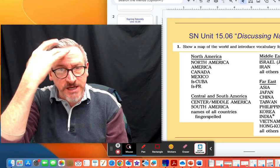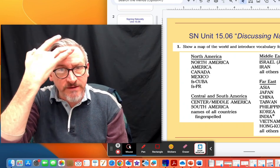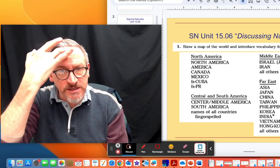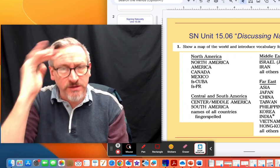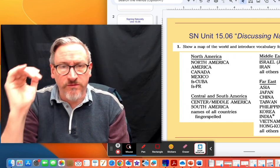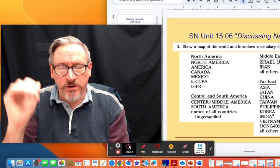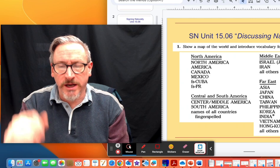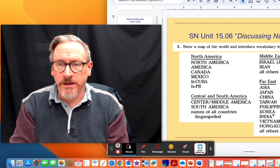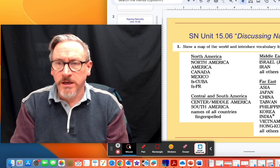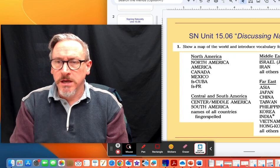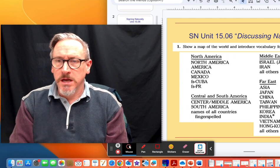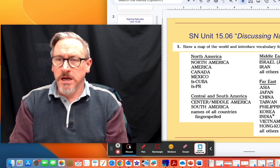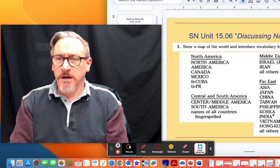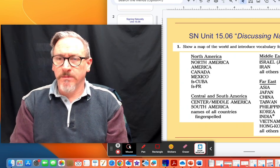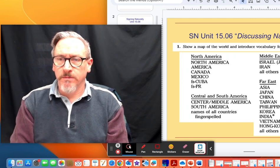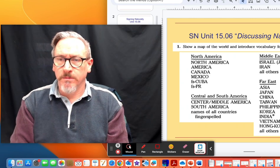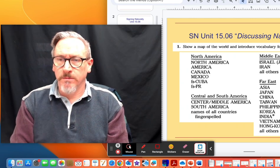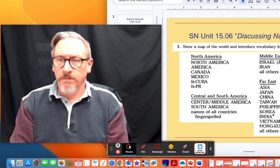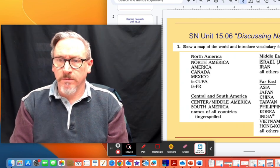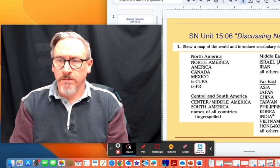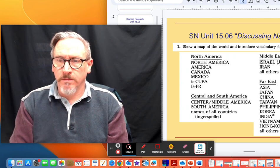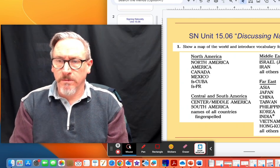religious dot that's on the forehead,